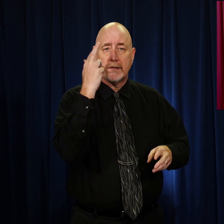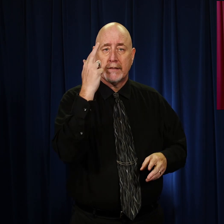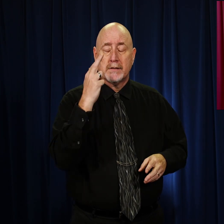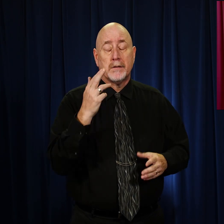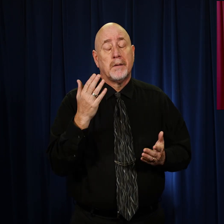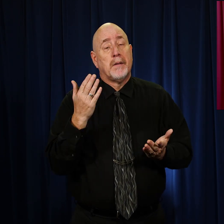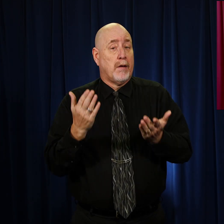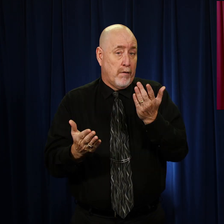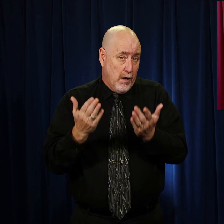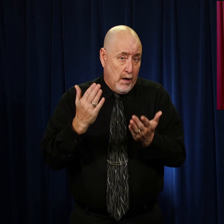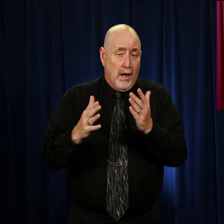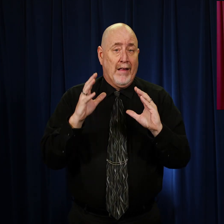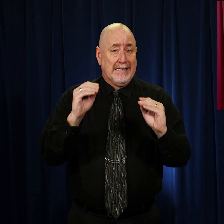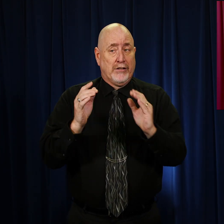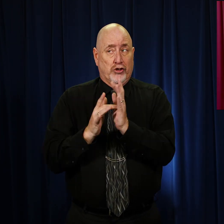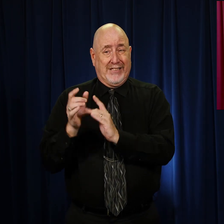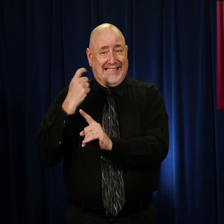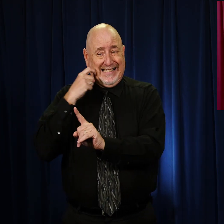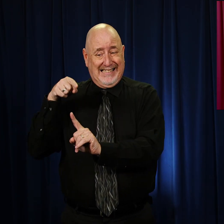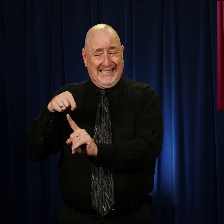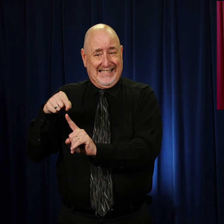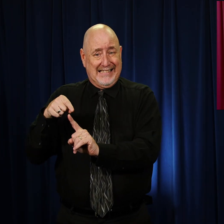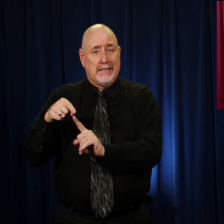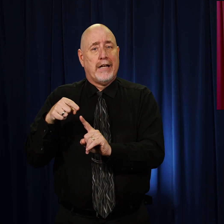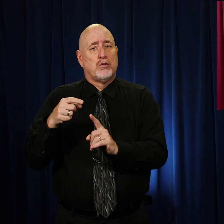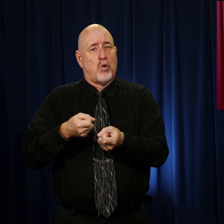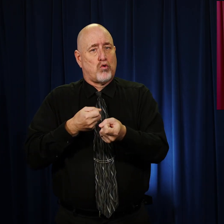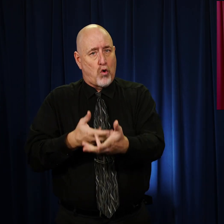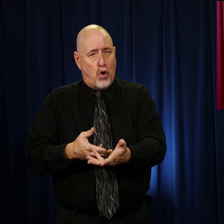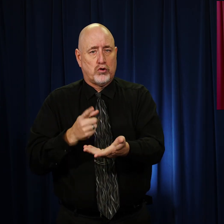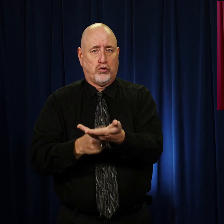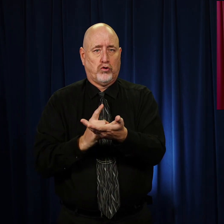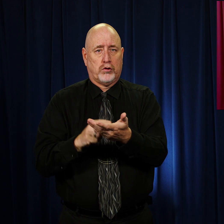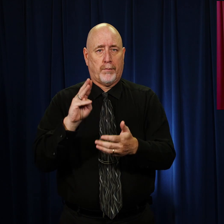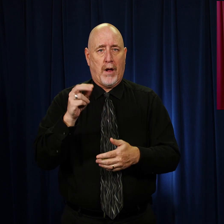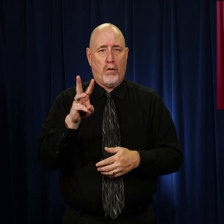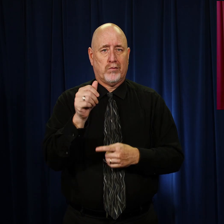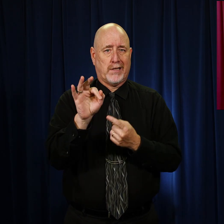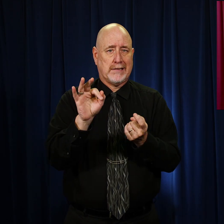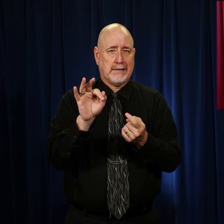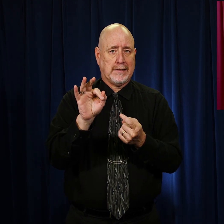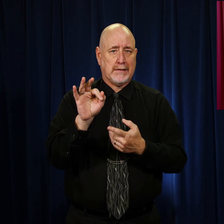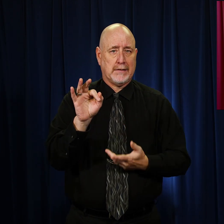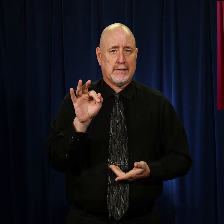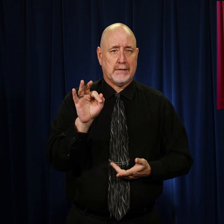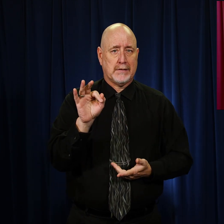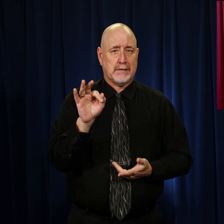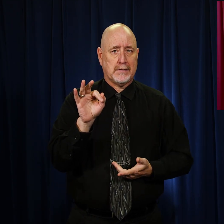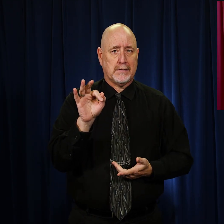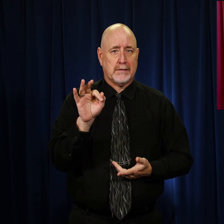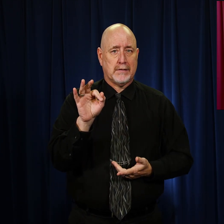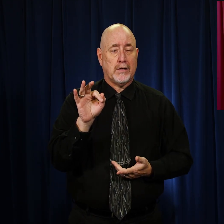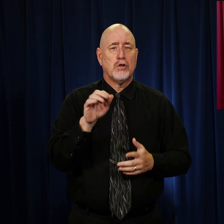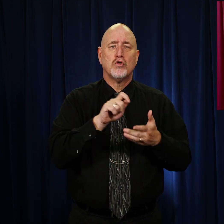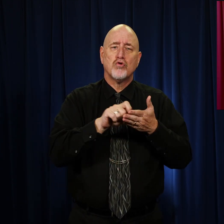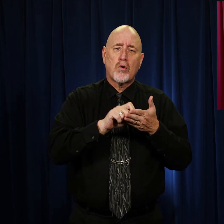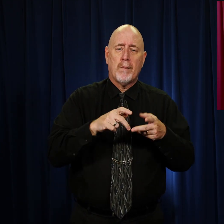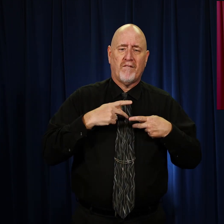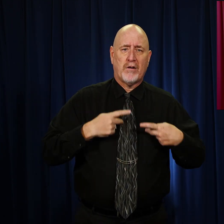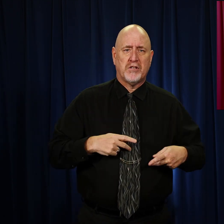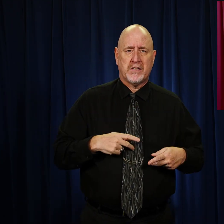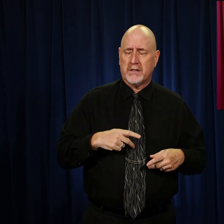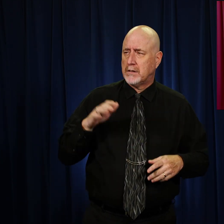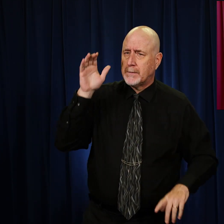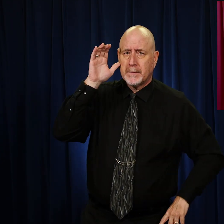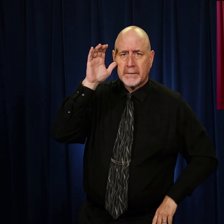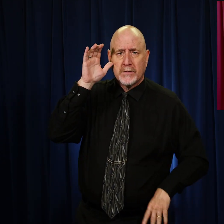it may very well be that the teaching of Jesus here is what prompted the discussion in Matthew chapter 19. Because as the scribes and Pharisees